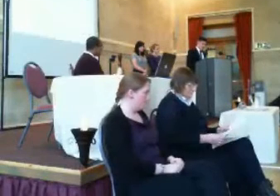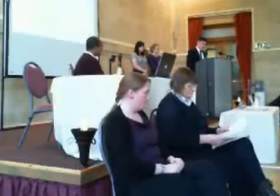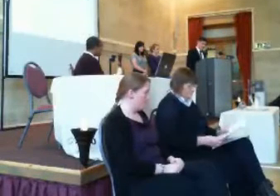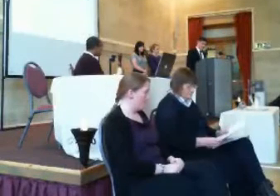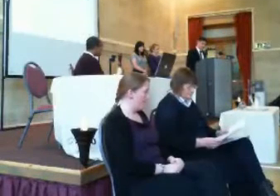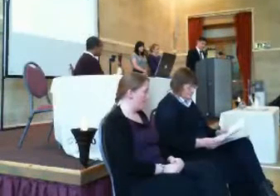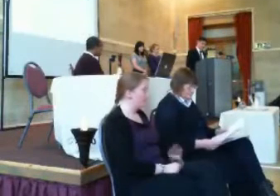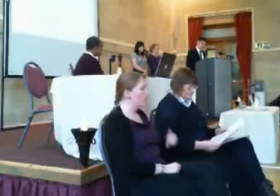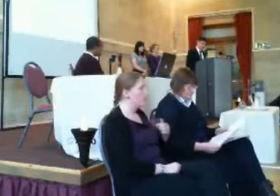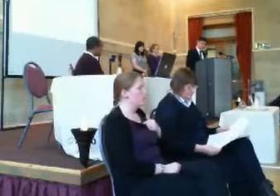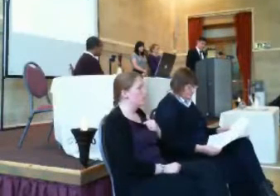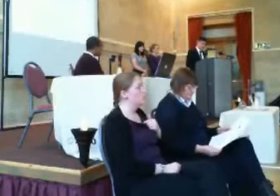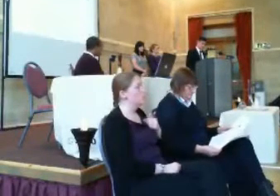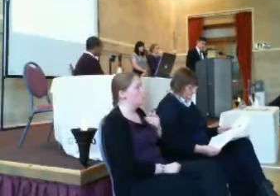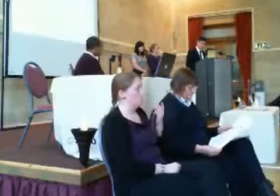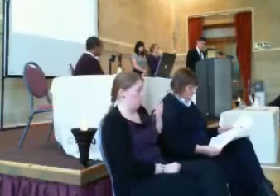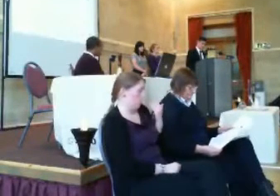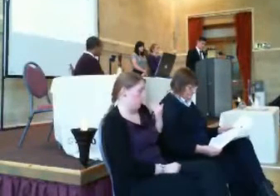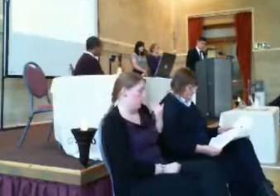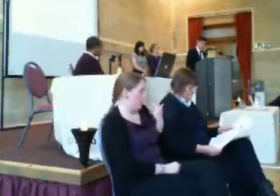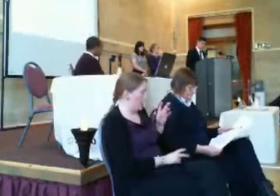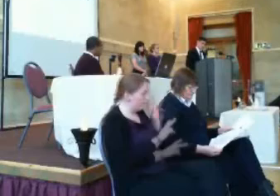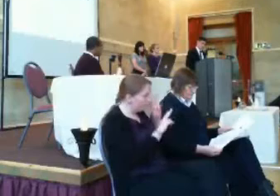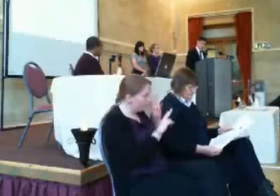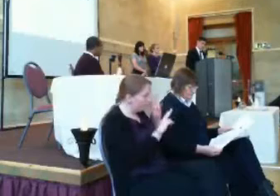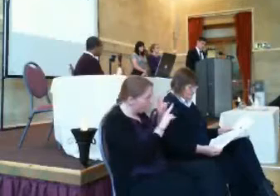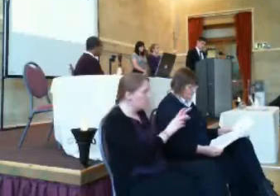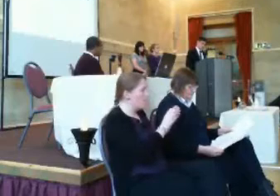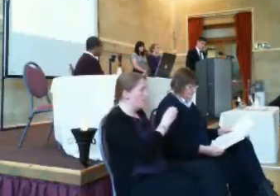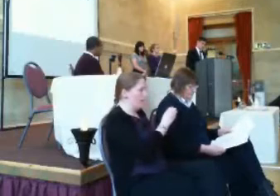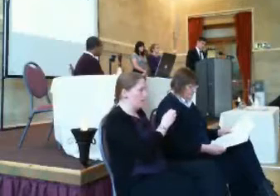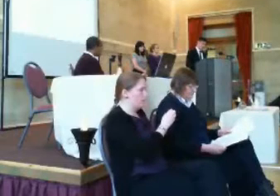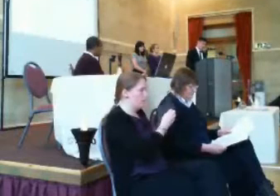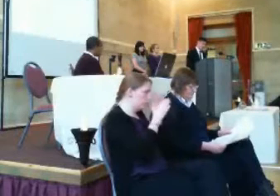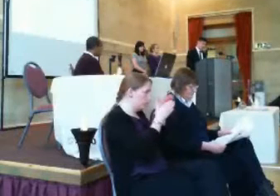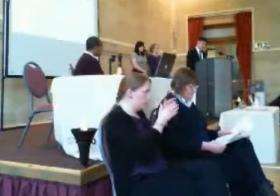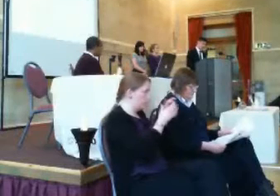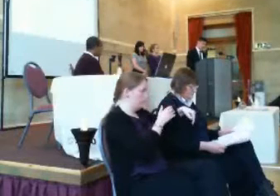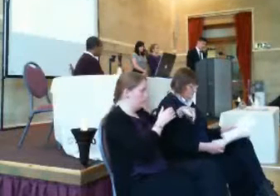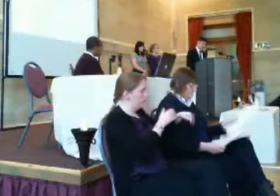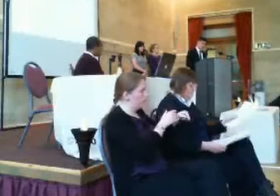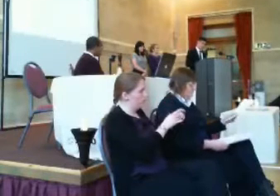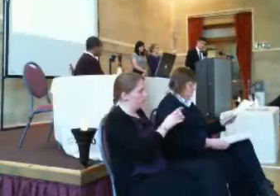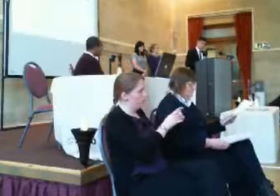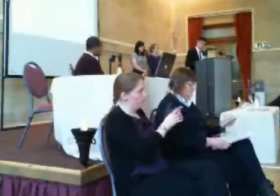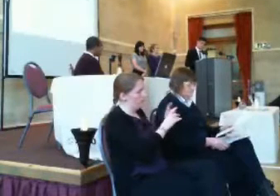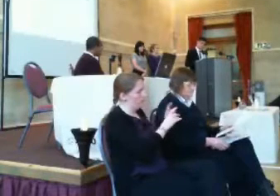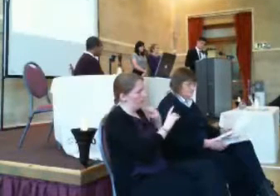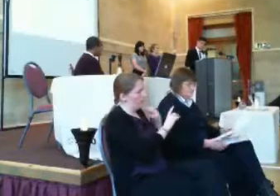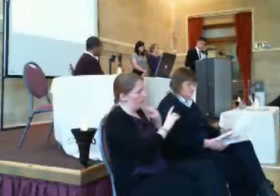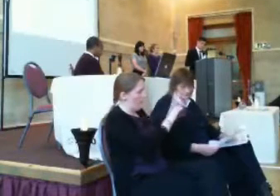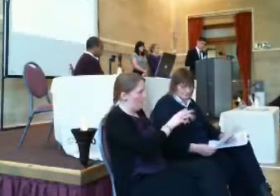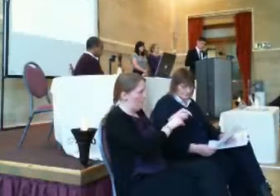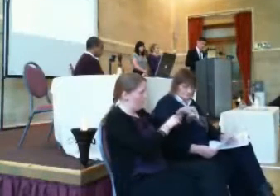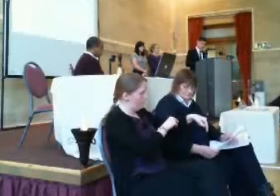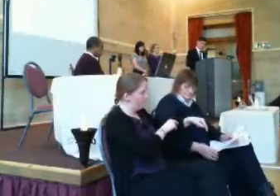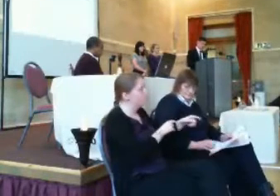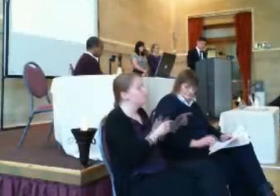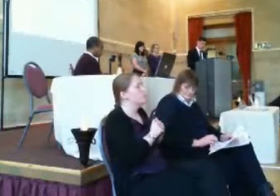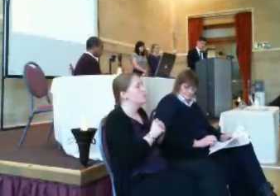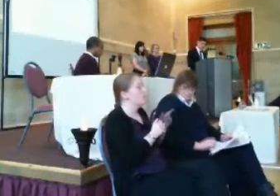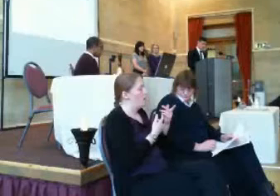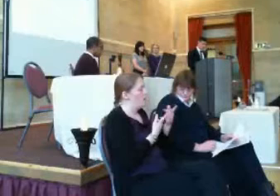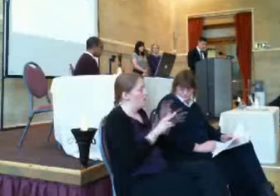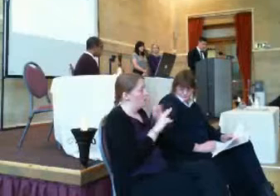I have just returned from the Belsen concentration camp, where for 2 hours I drove slowly about the place in a jeep with the chief doctor of Second